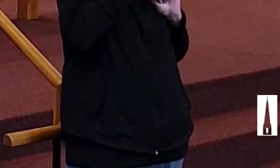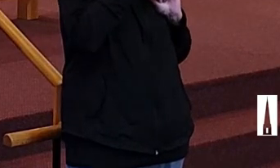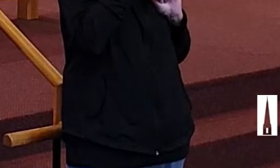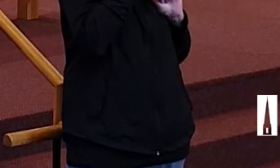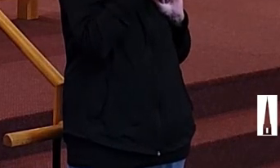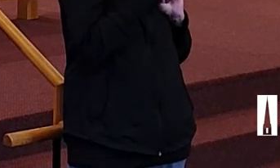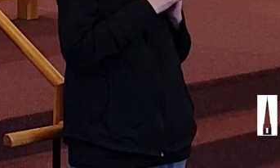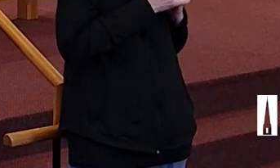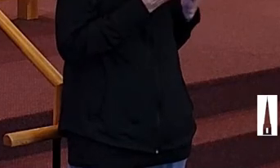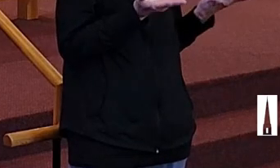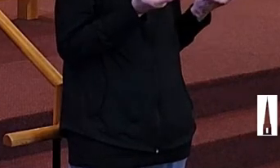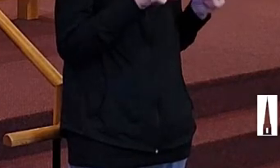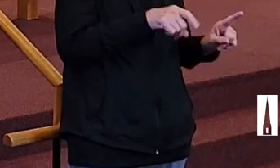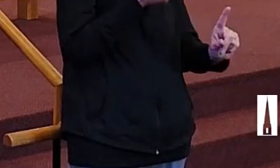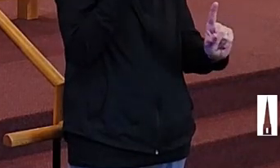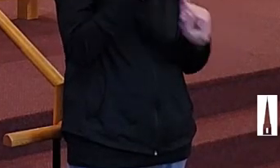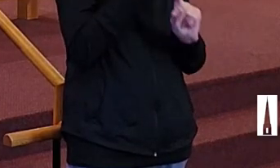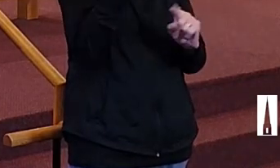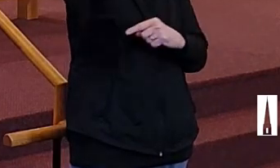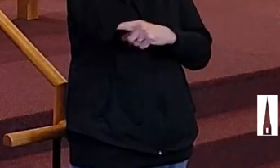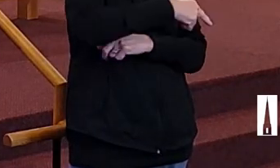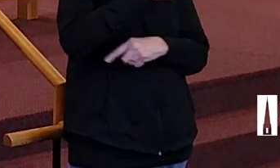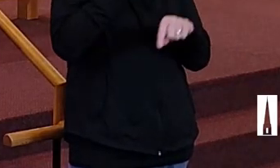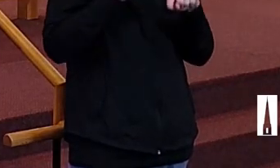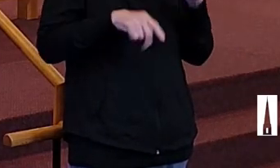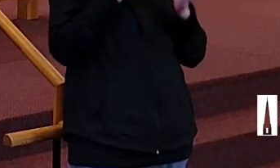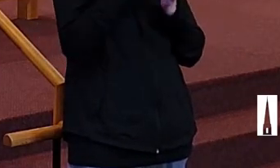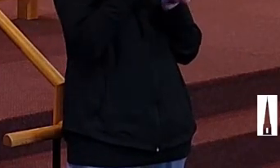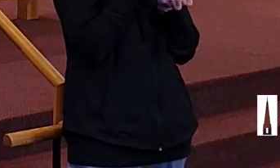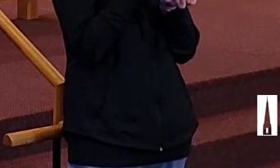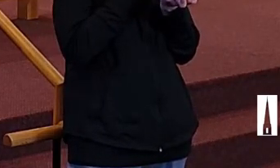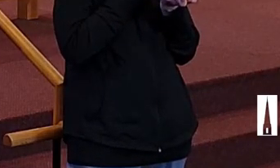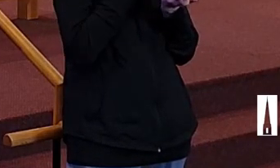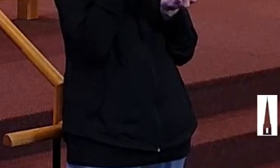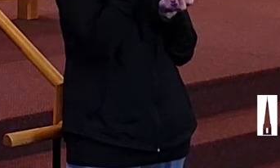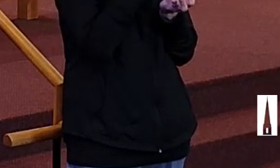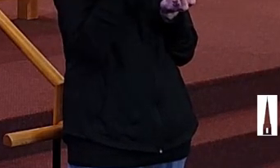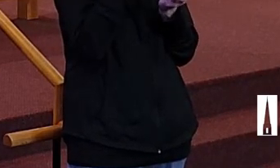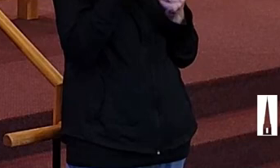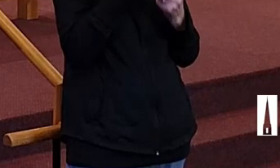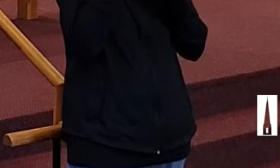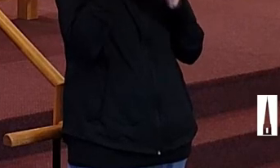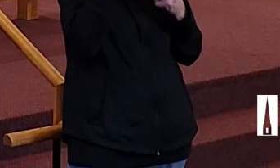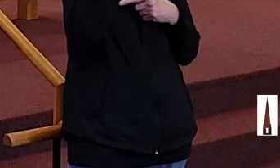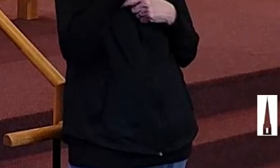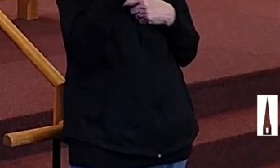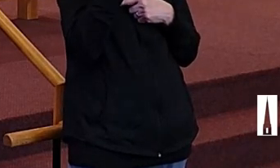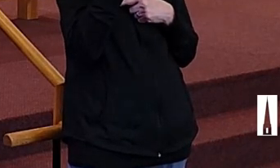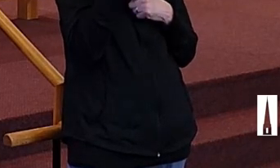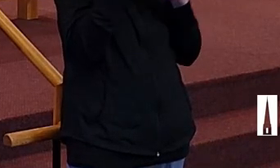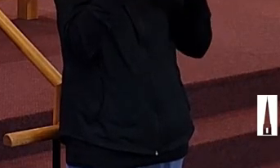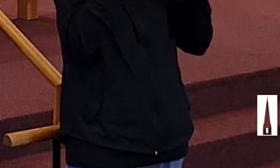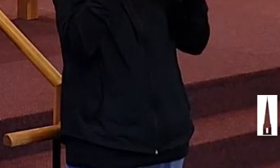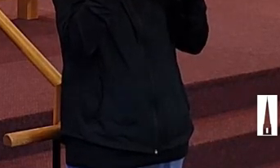way, except for but about a half an inch wide. Now, considering I can open my jaw at 2 inches